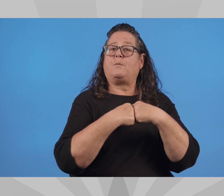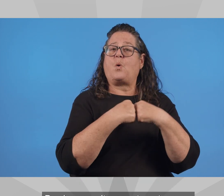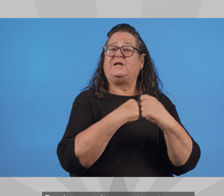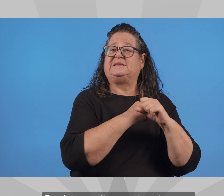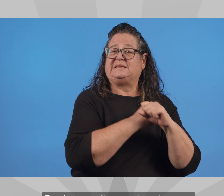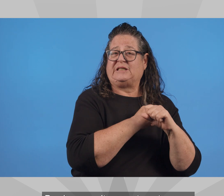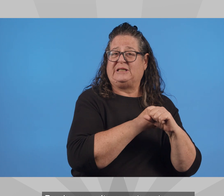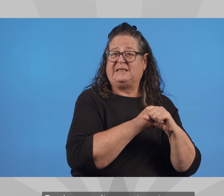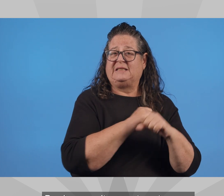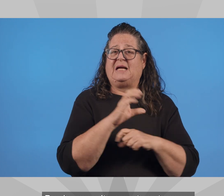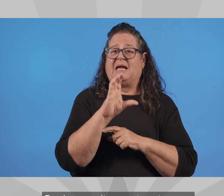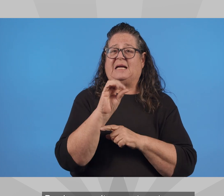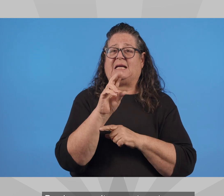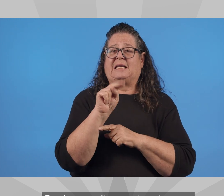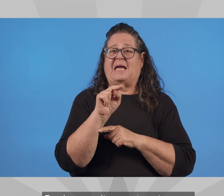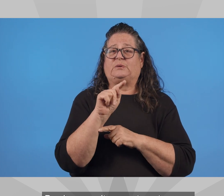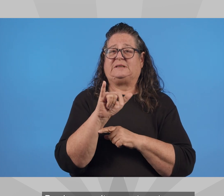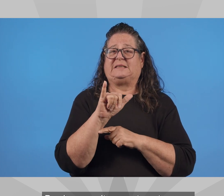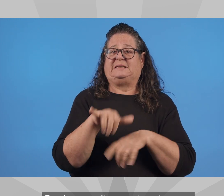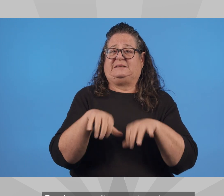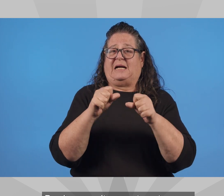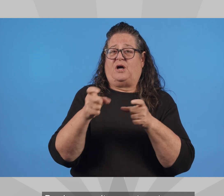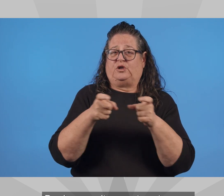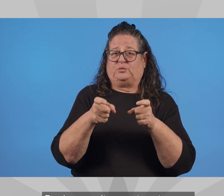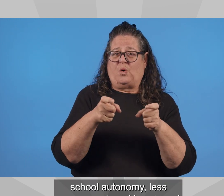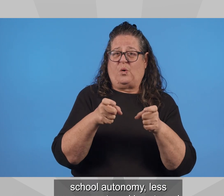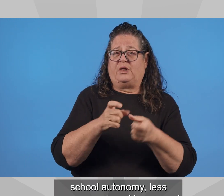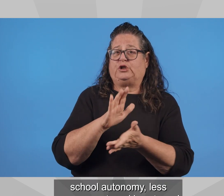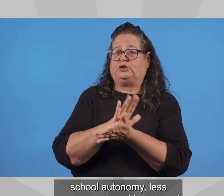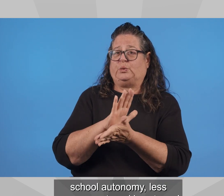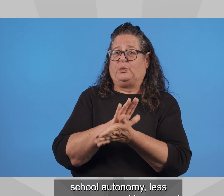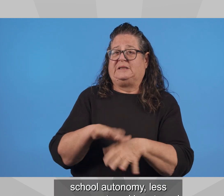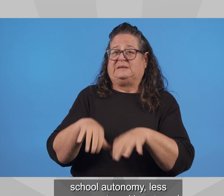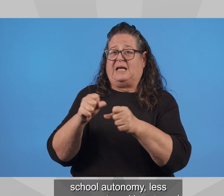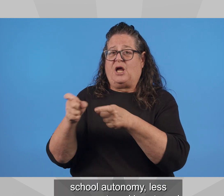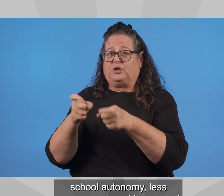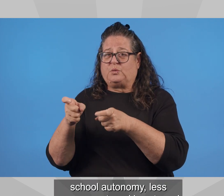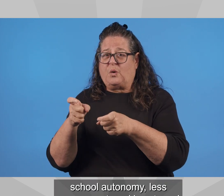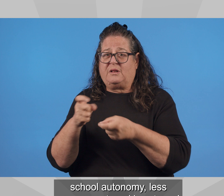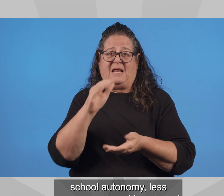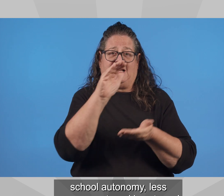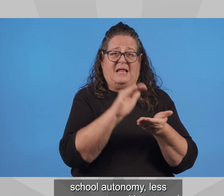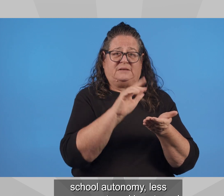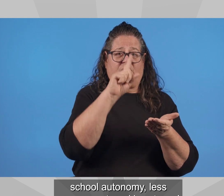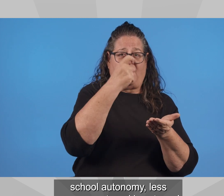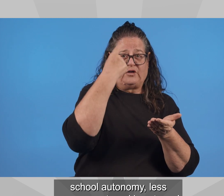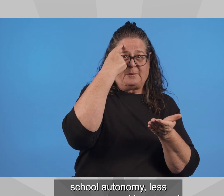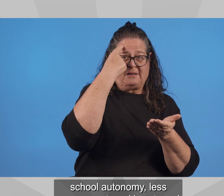Border security, county autonomy, school autonomy, less government, and